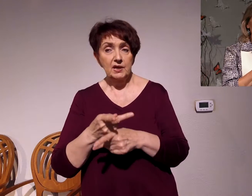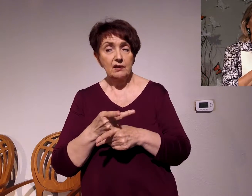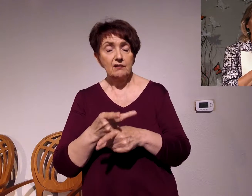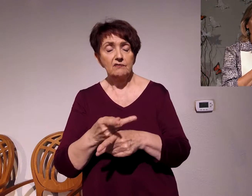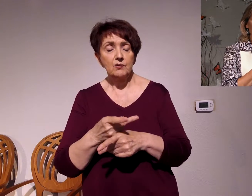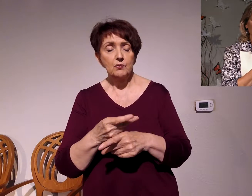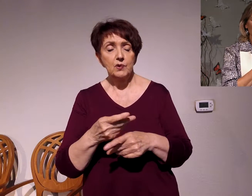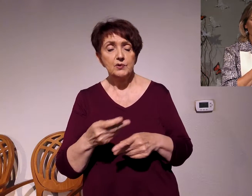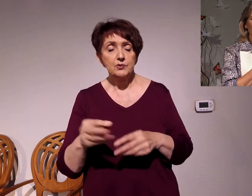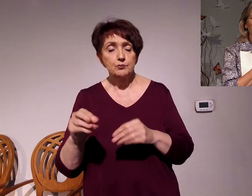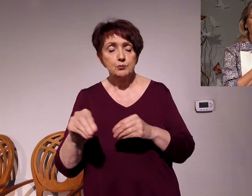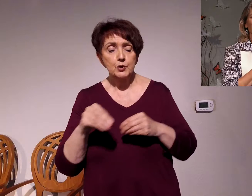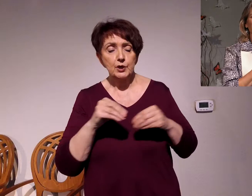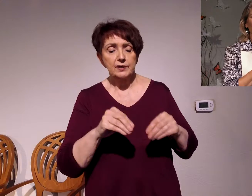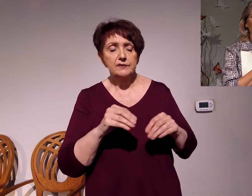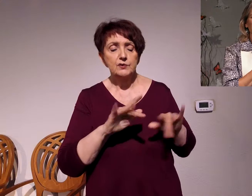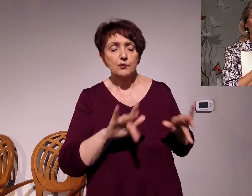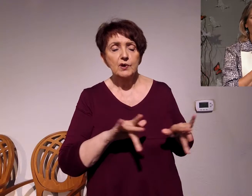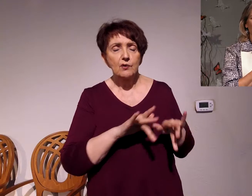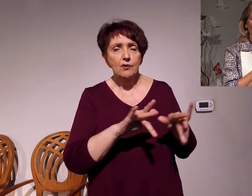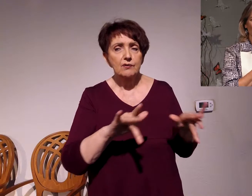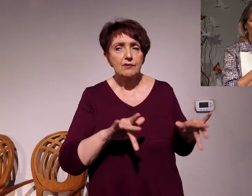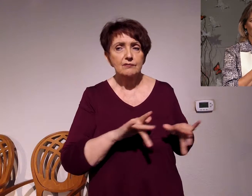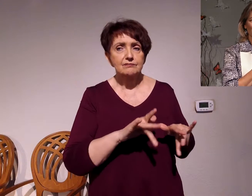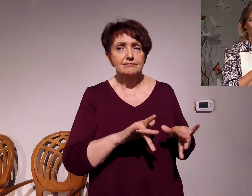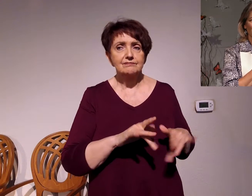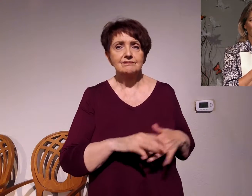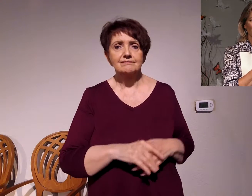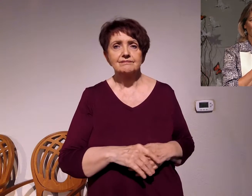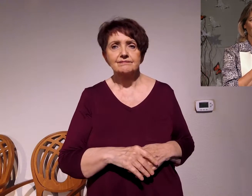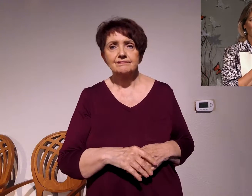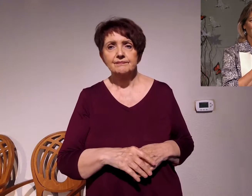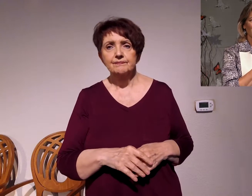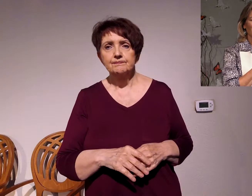Careful what you place in the recording chamber.